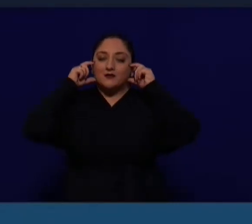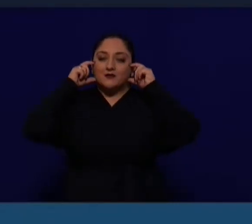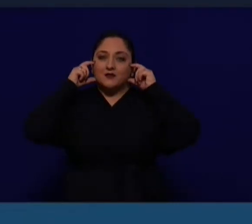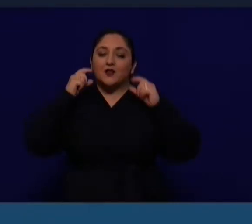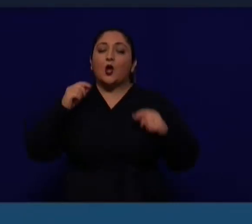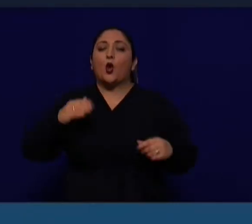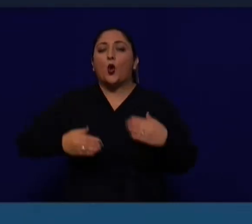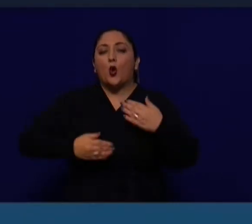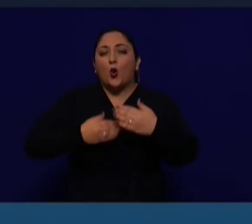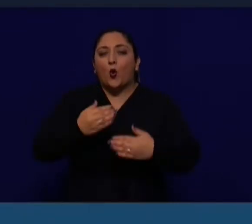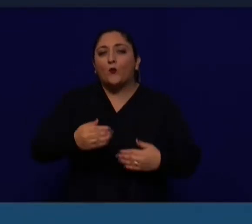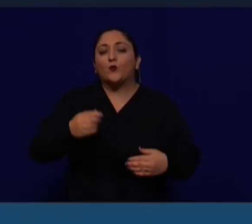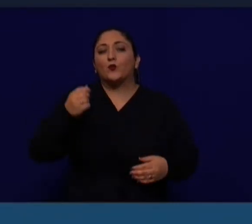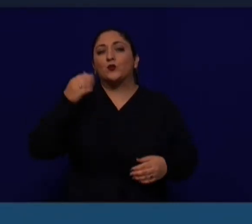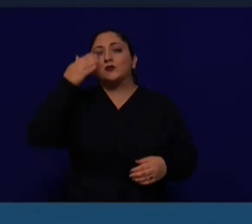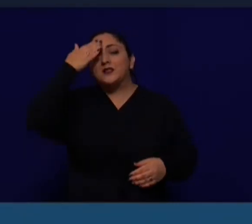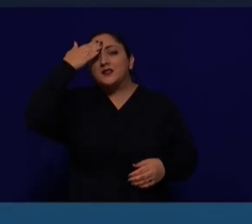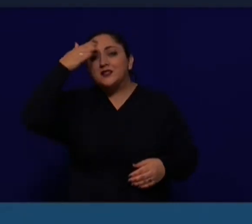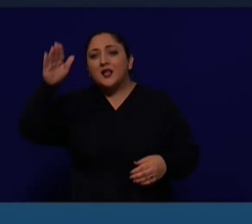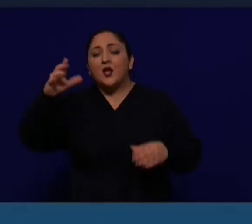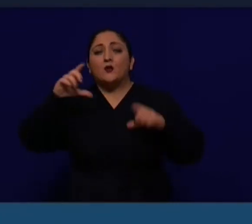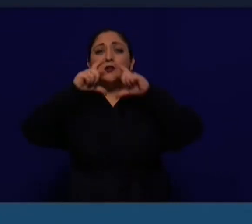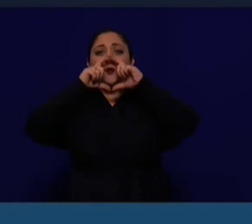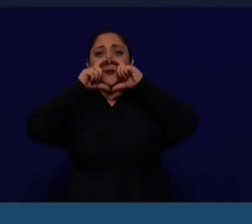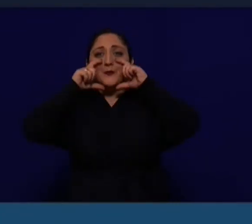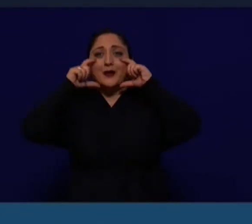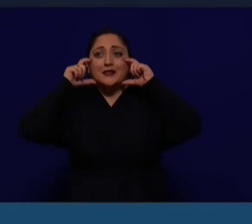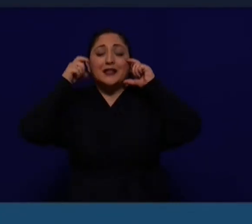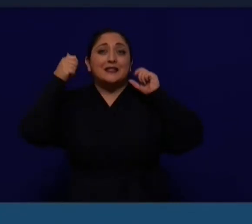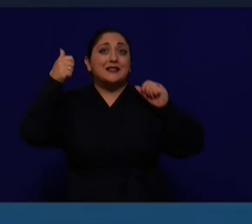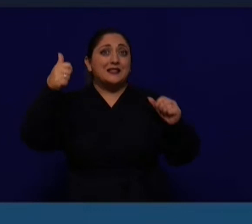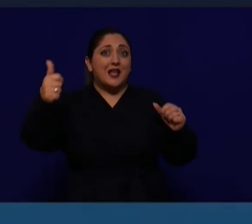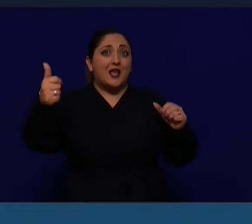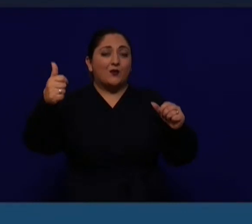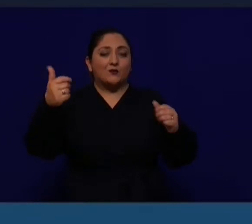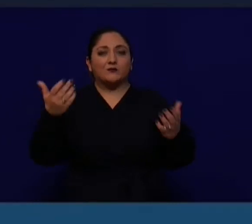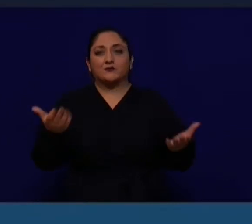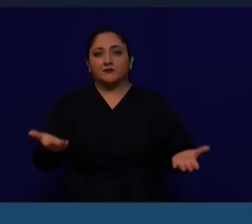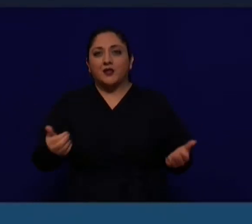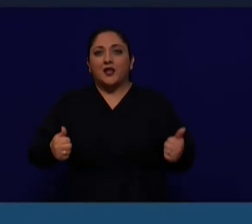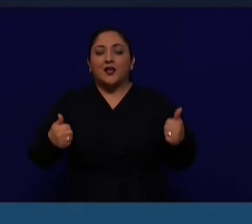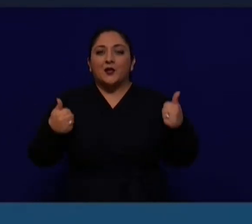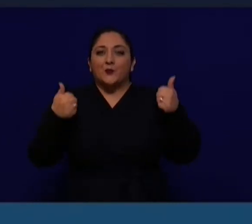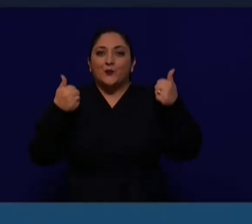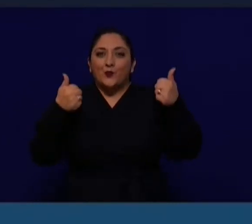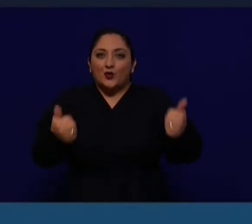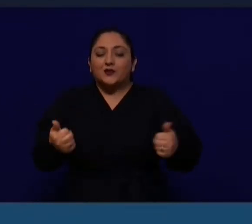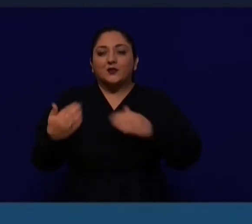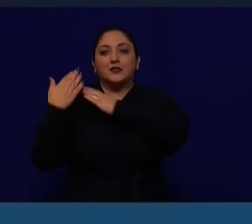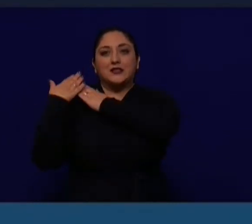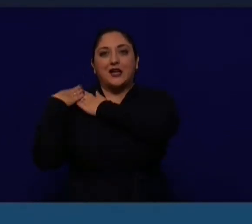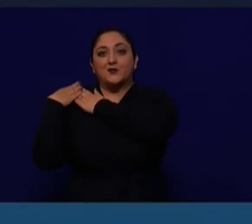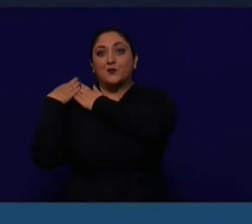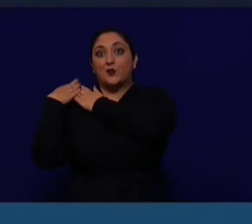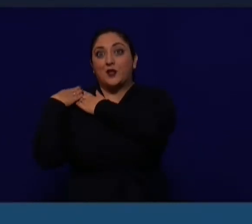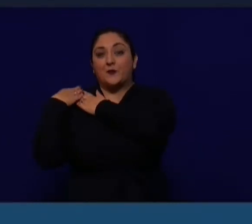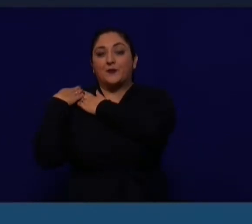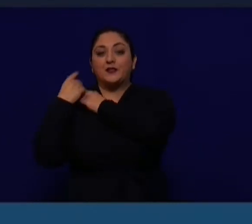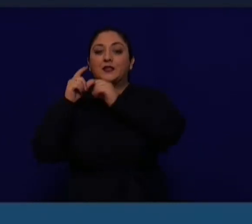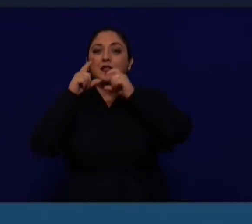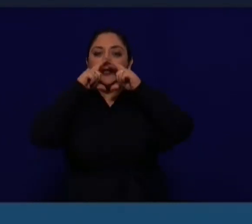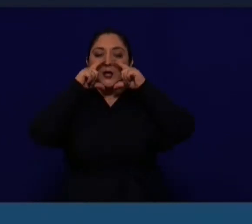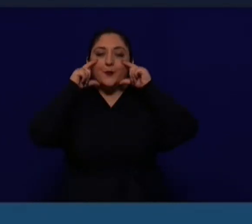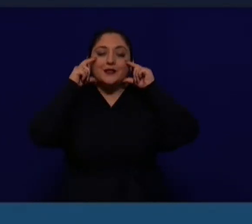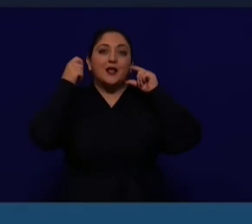għadna sfortunatament naraw nies li ma jkunux libsin il-maskra sew, allura importanti li kulħadd ikun responsabbli u jilbisha sew għax hemmhekk